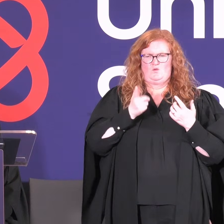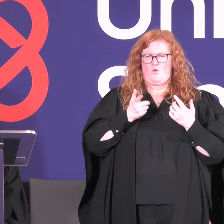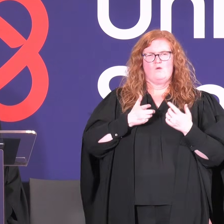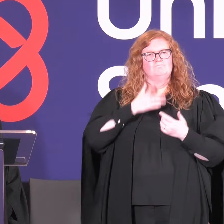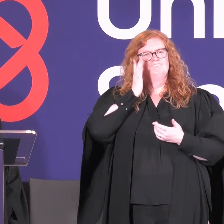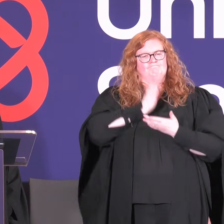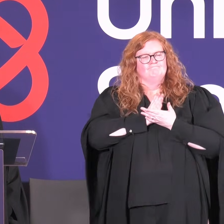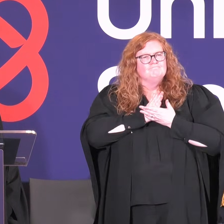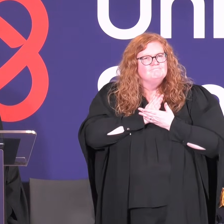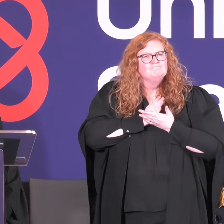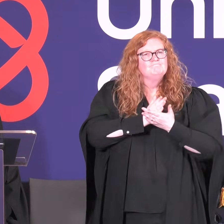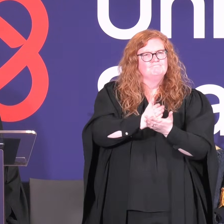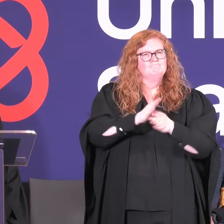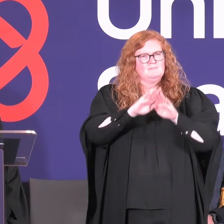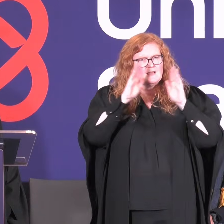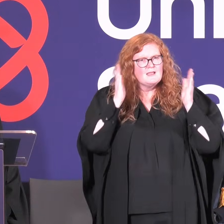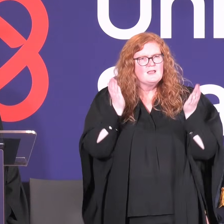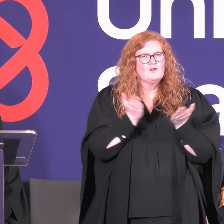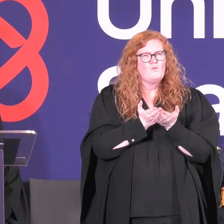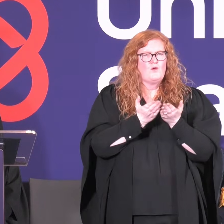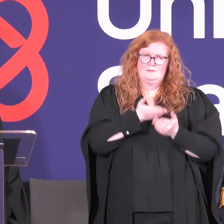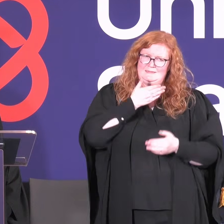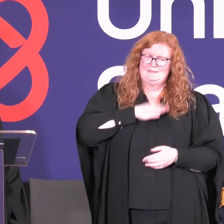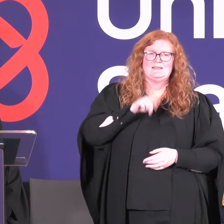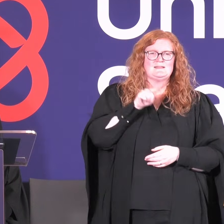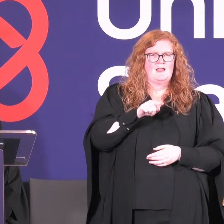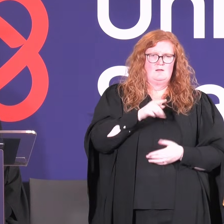integrity in a world that needs it.